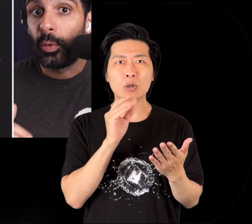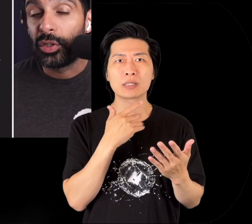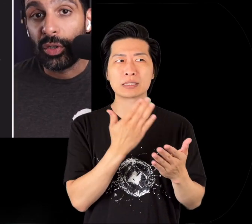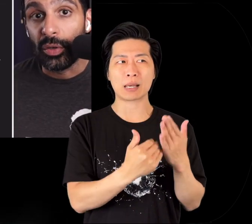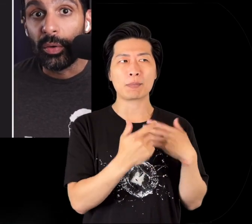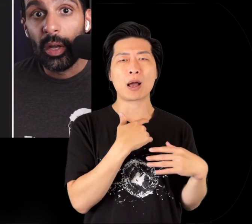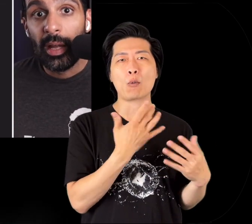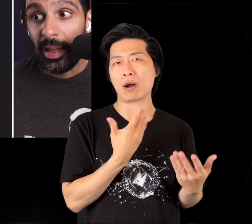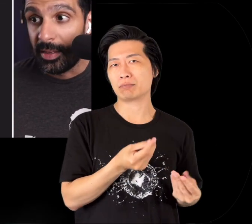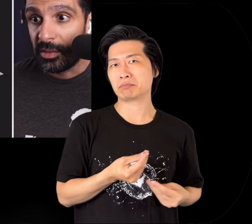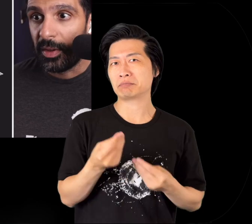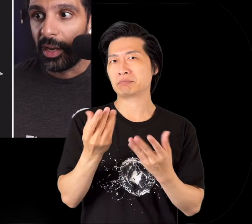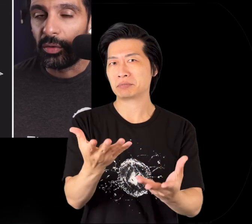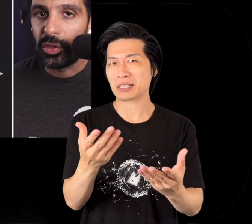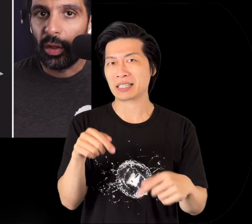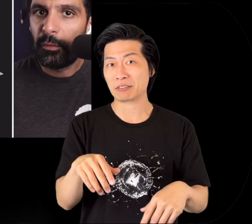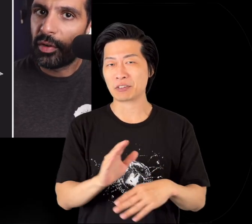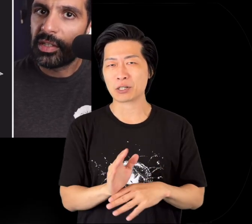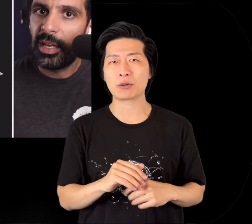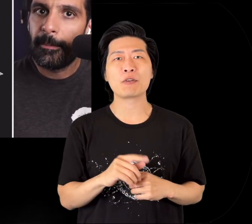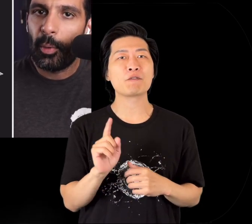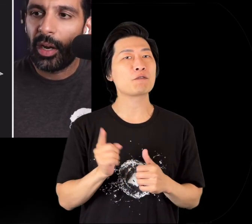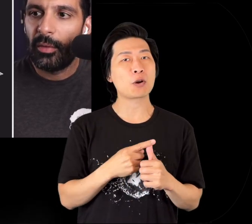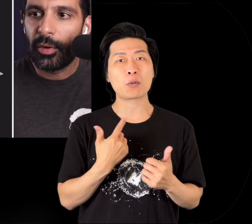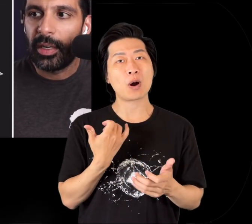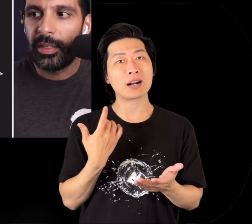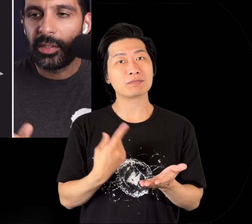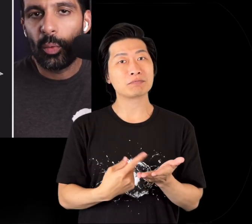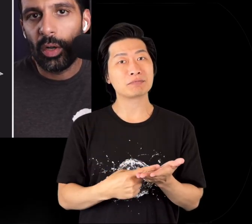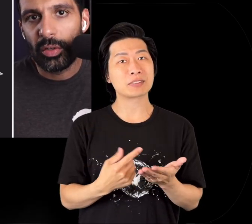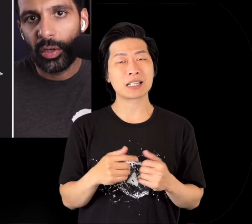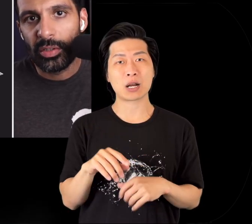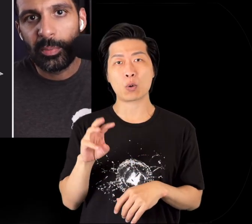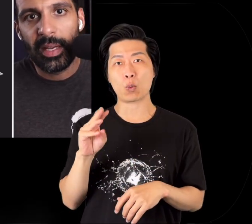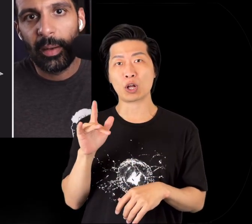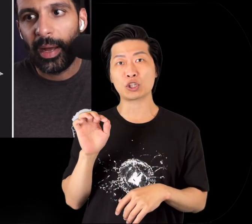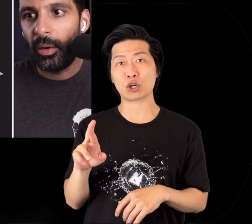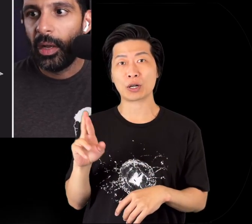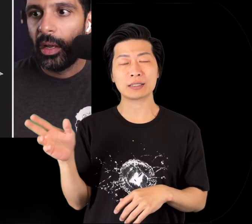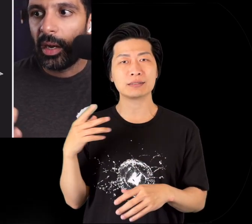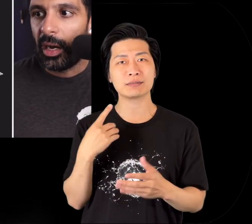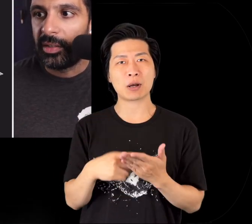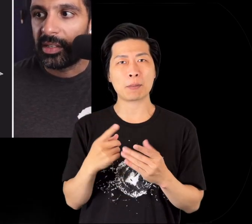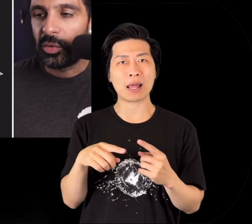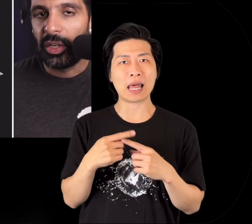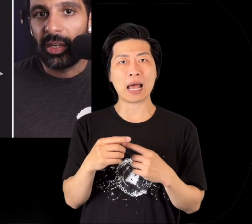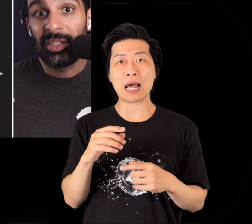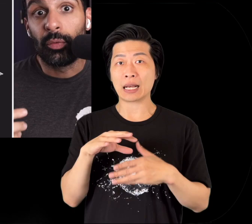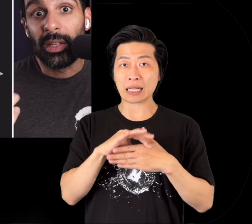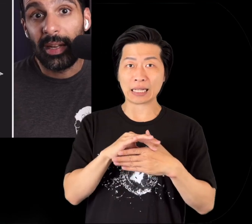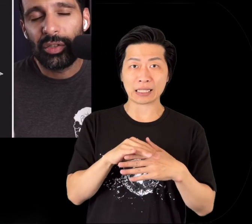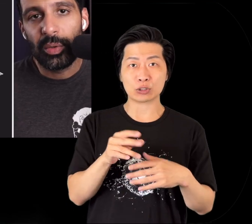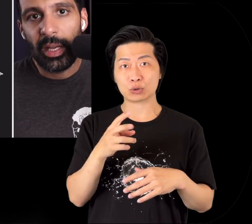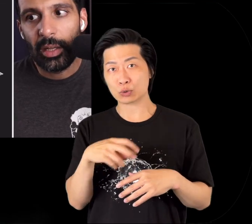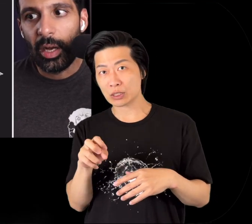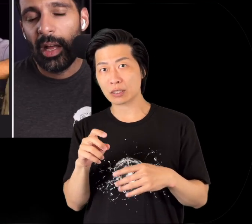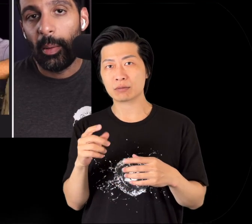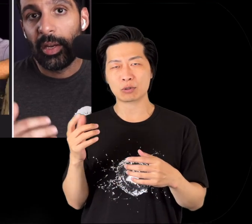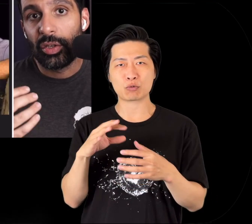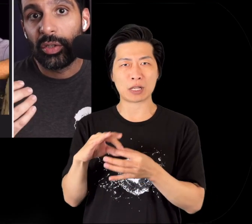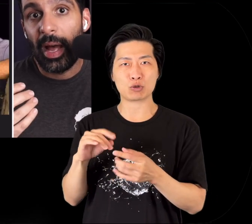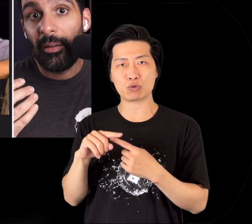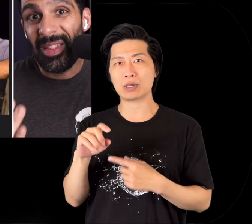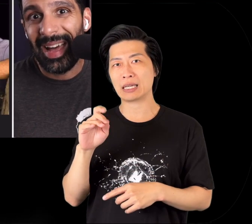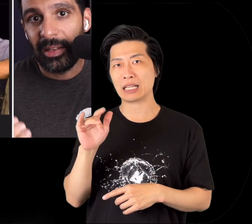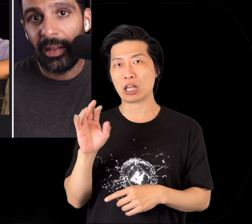those forward to you in this video. So the first thing I want to cover is Walter speaking about context switching as it relates to Elon. I'll